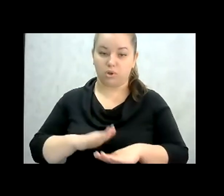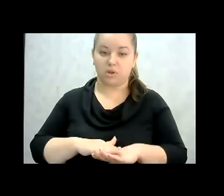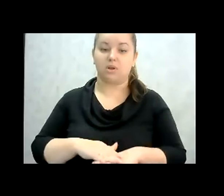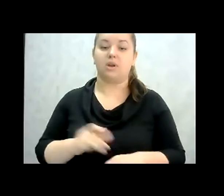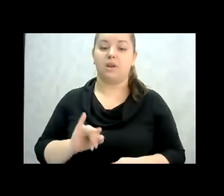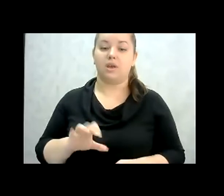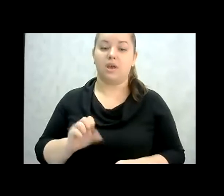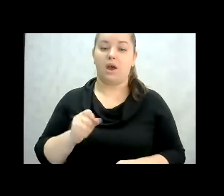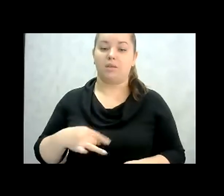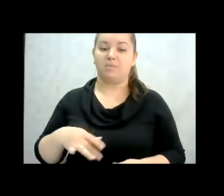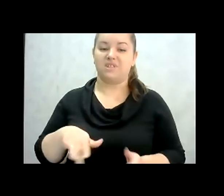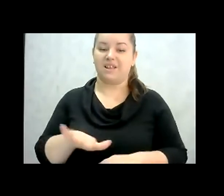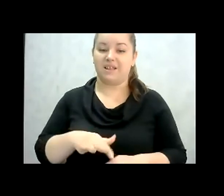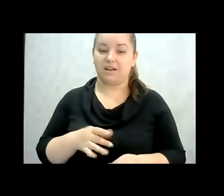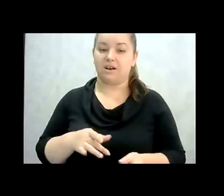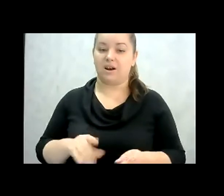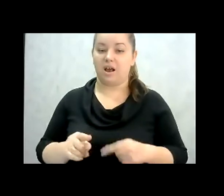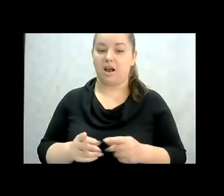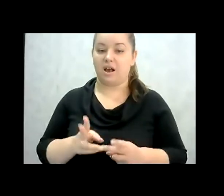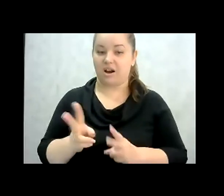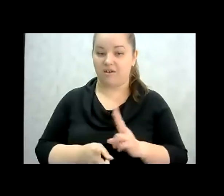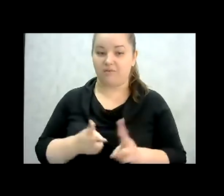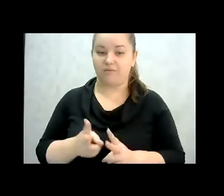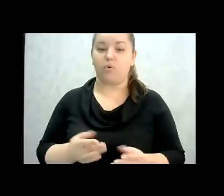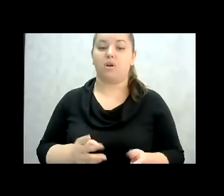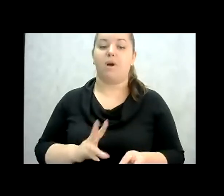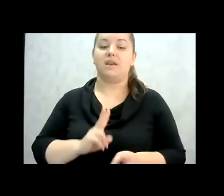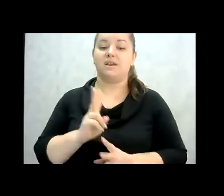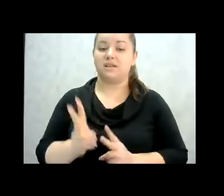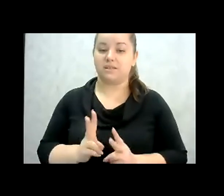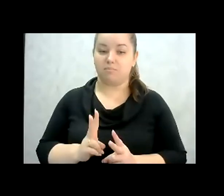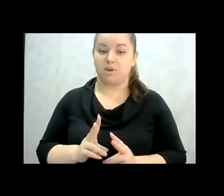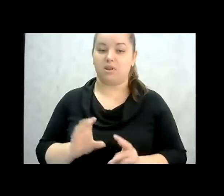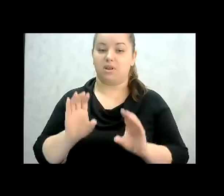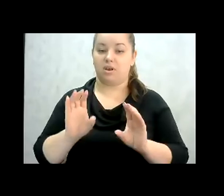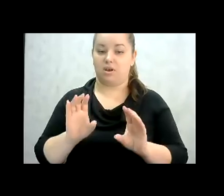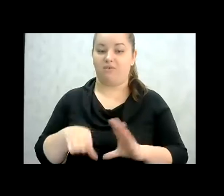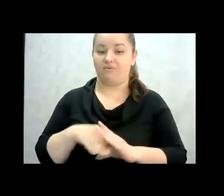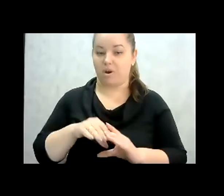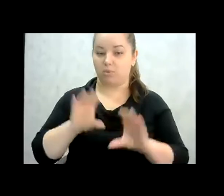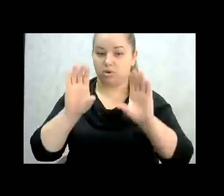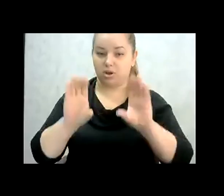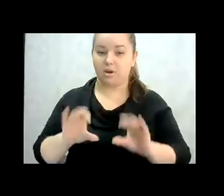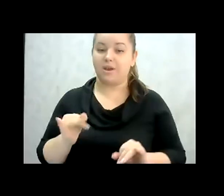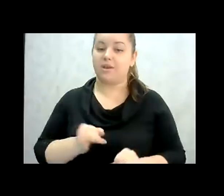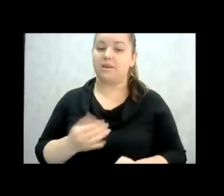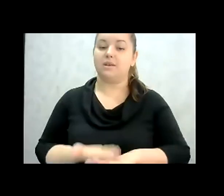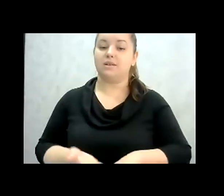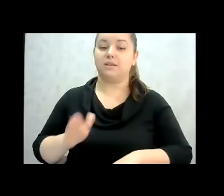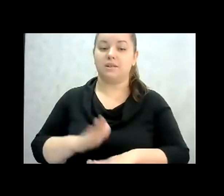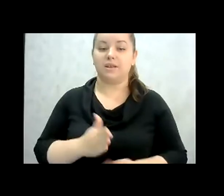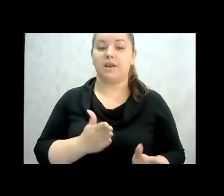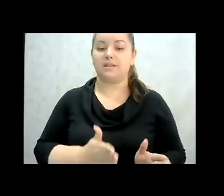new and somewhat complex electoral system, and of course, the COVID-19 pandemic and associated risks